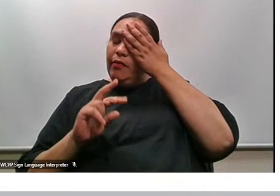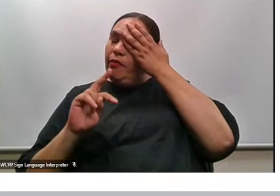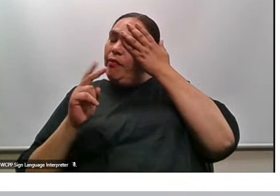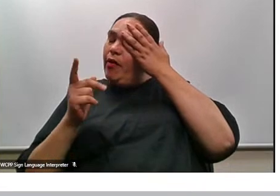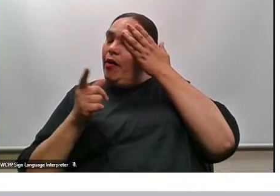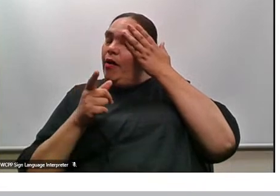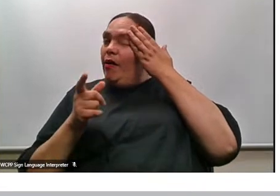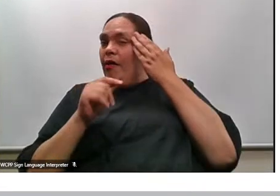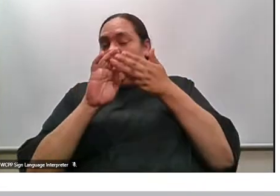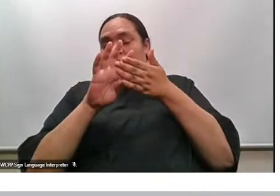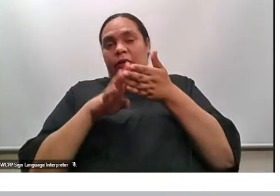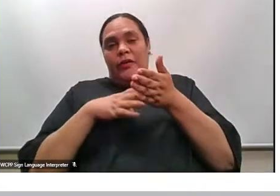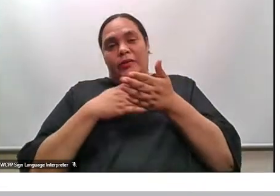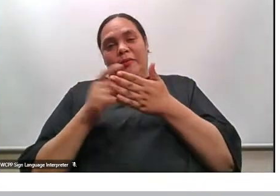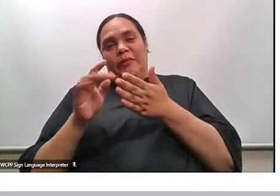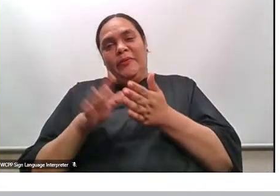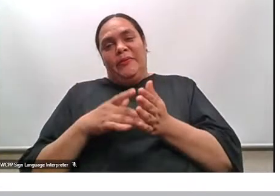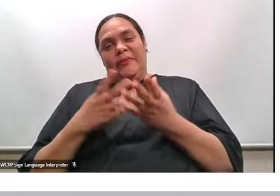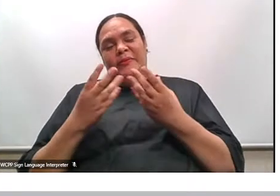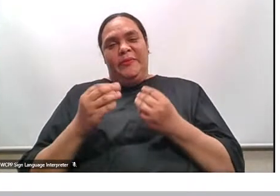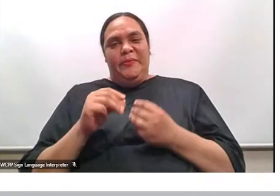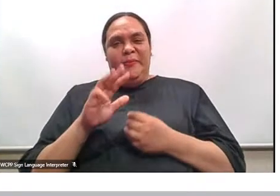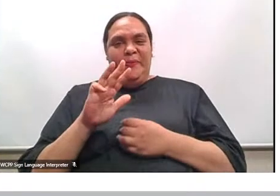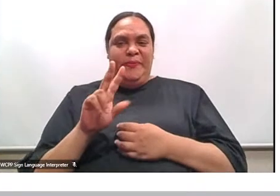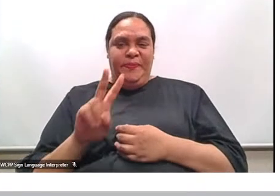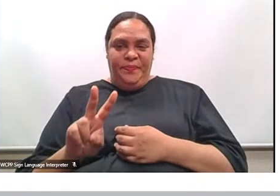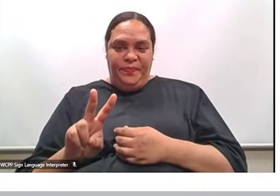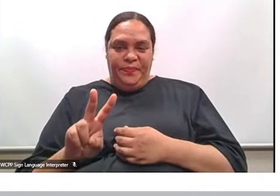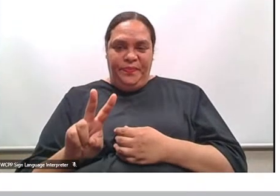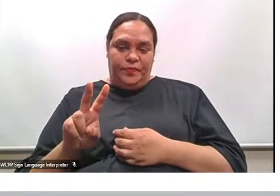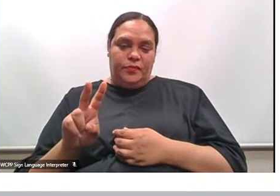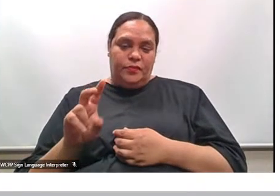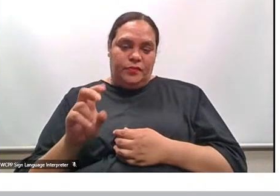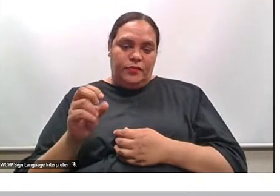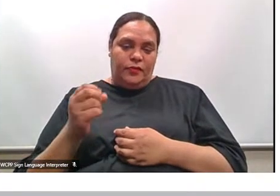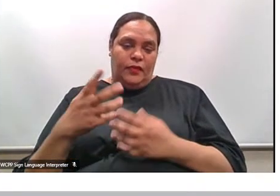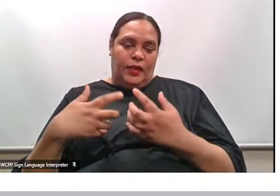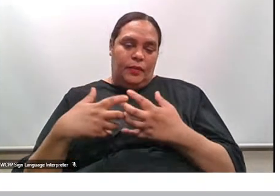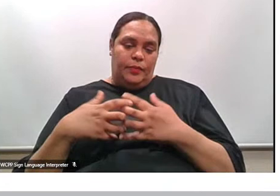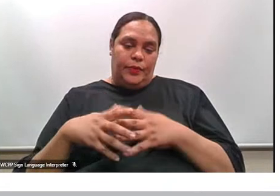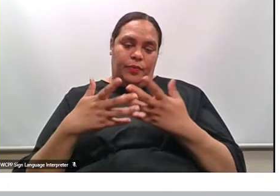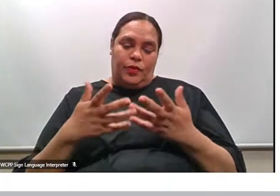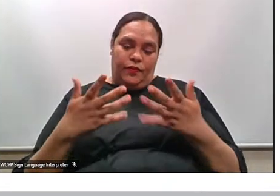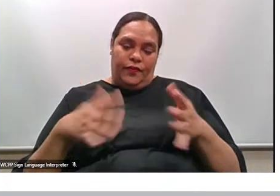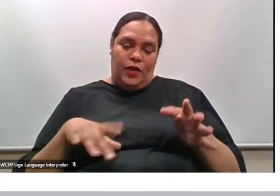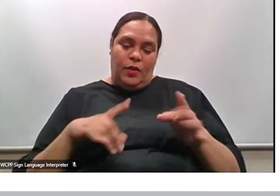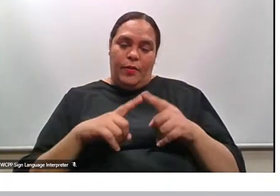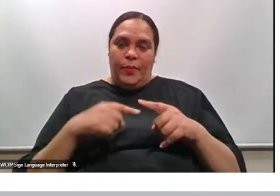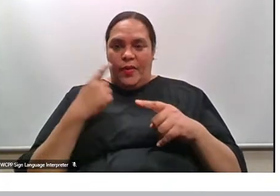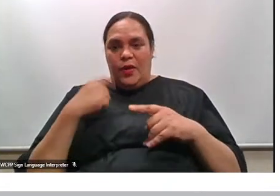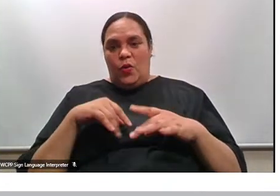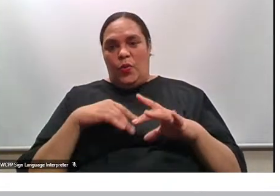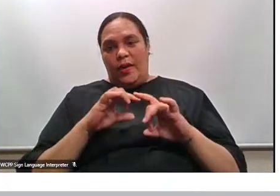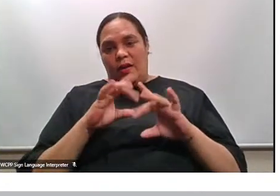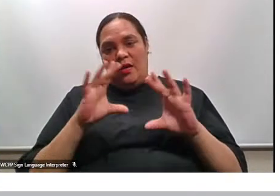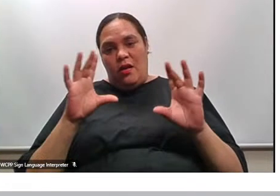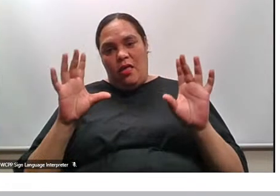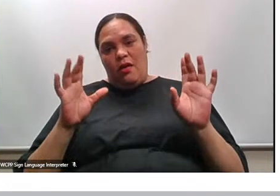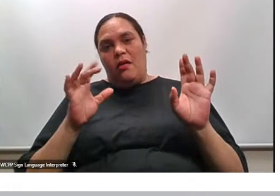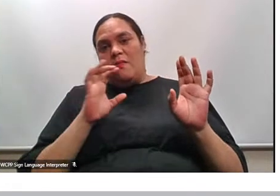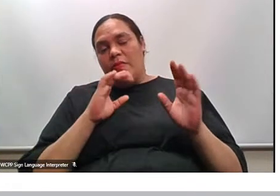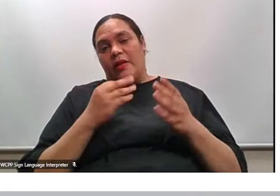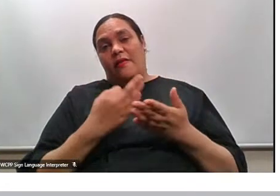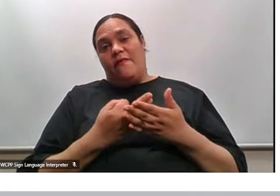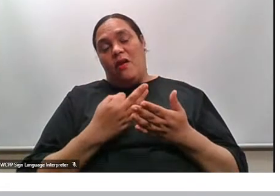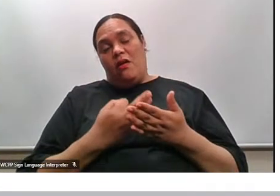framework of page number 92 sets that out. I think we have been very clear that it is